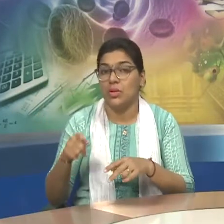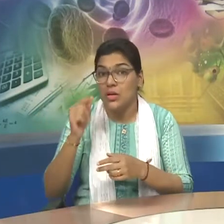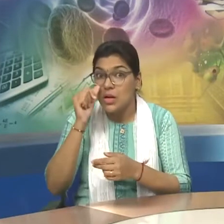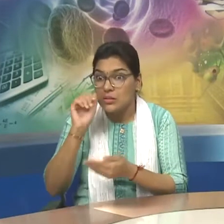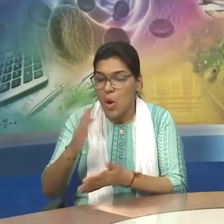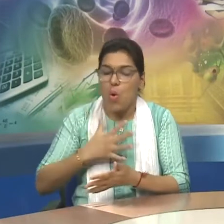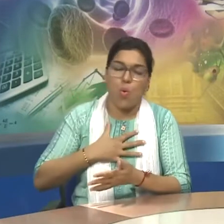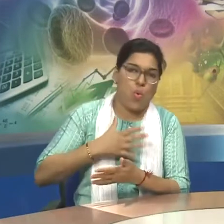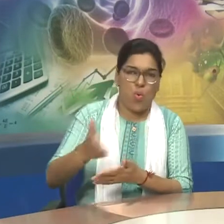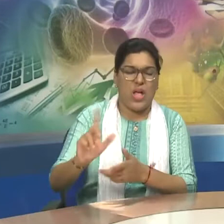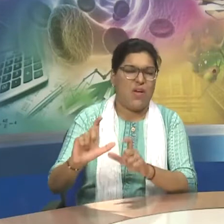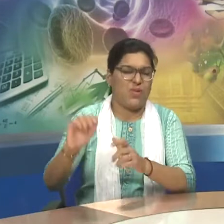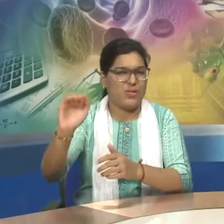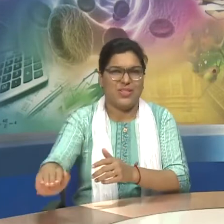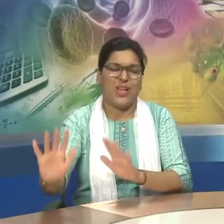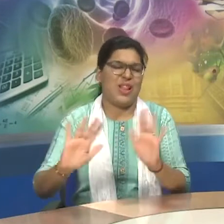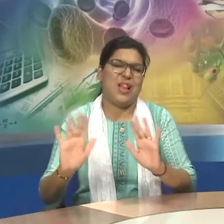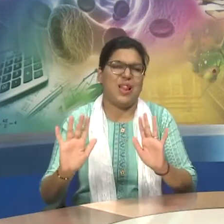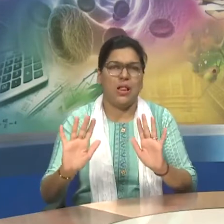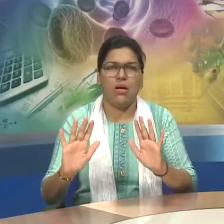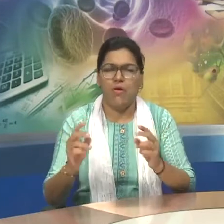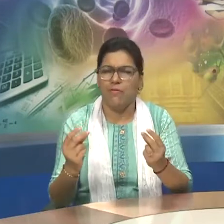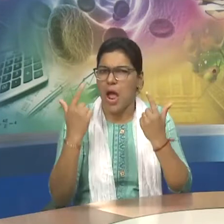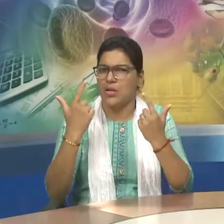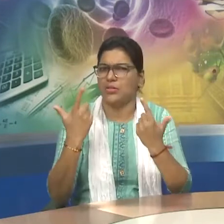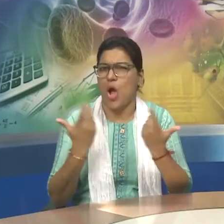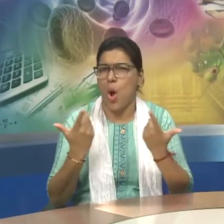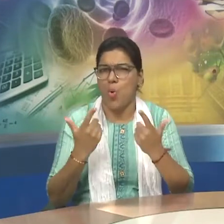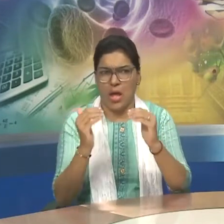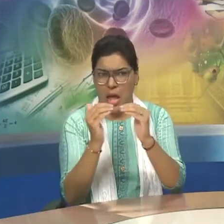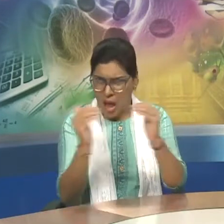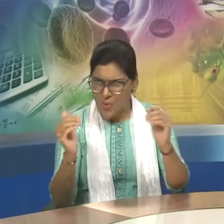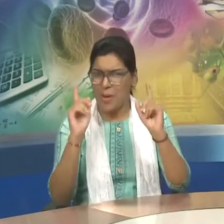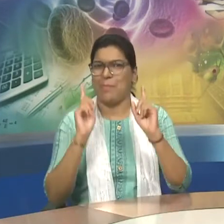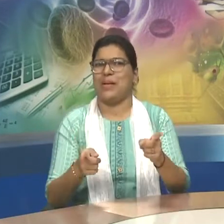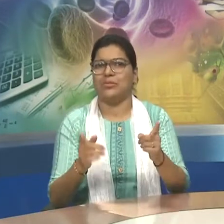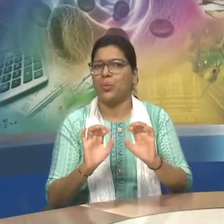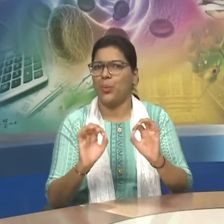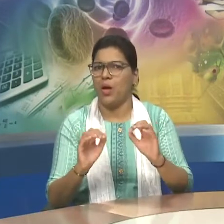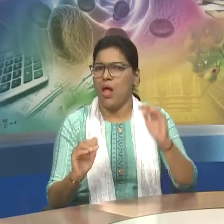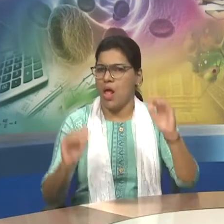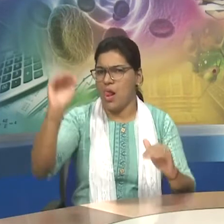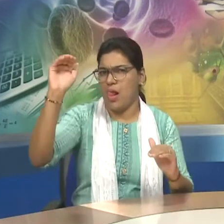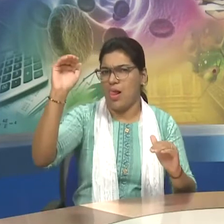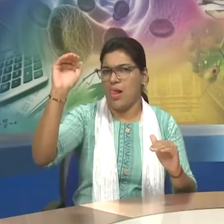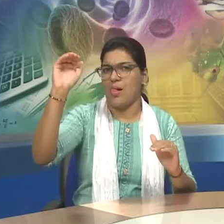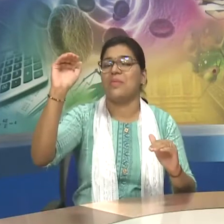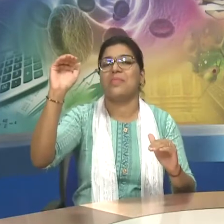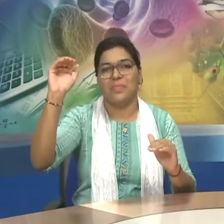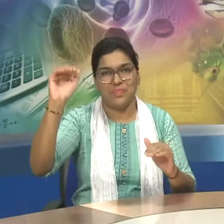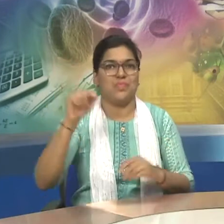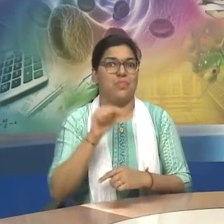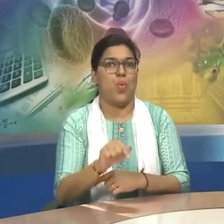Everyone ignores the girl's situation and take